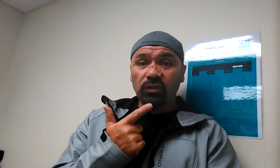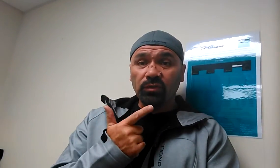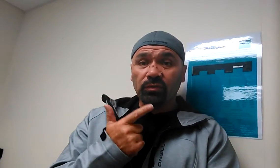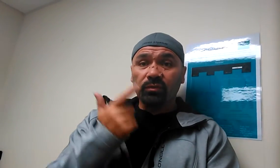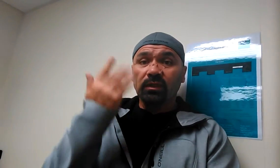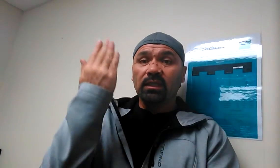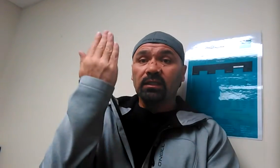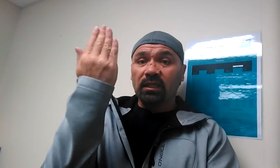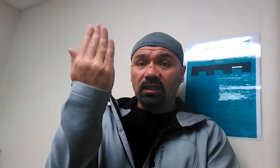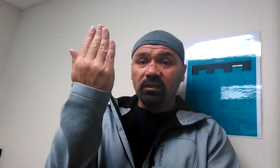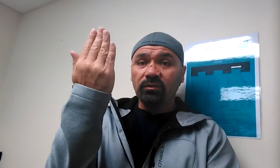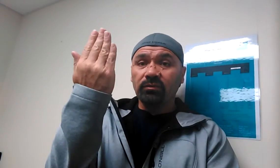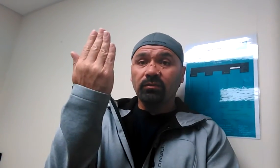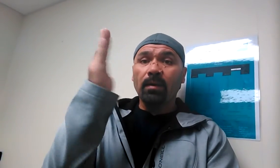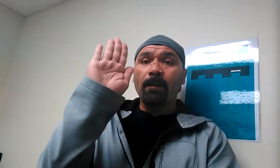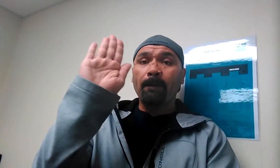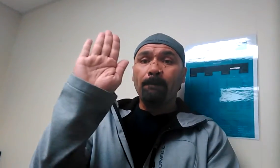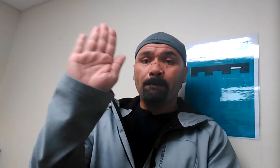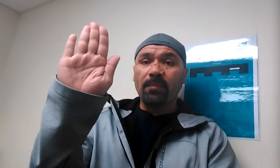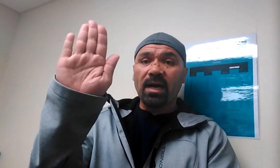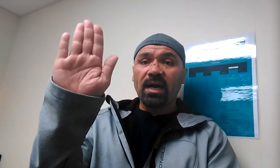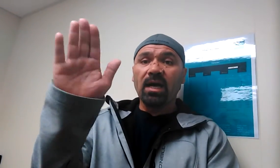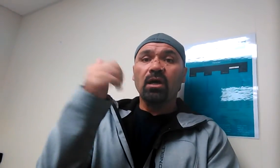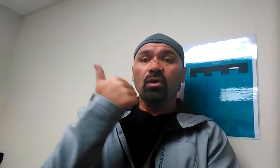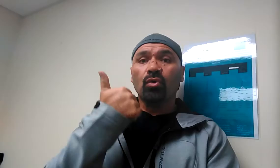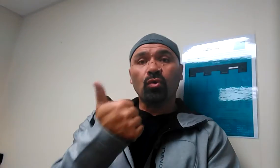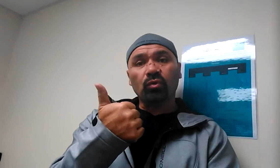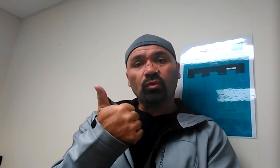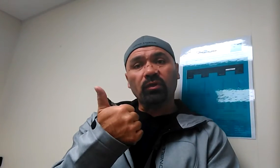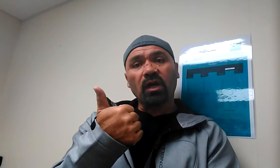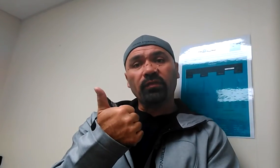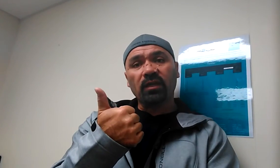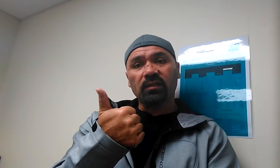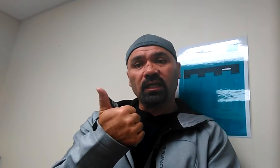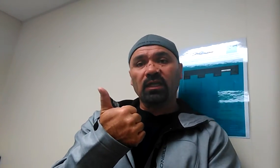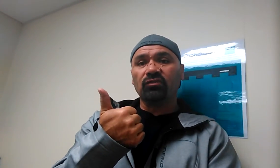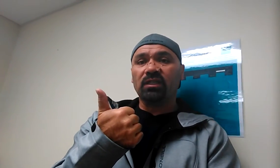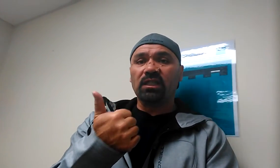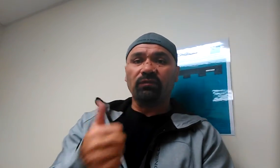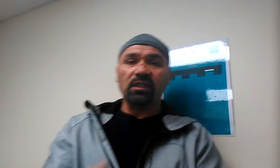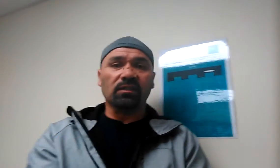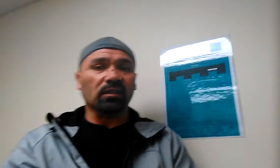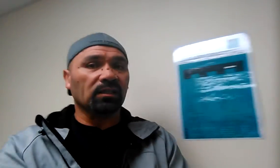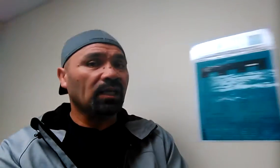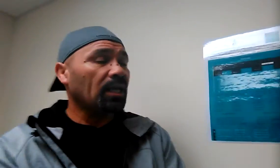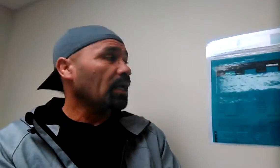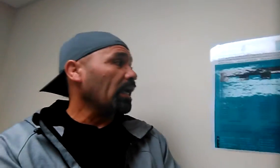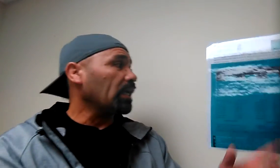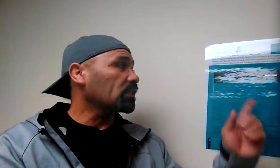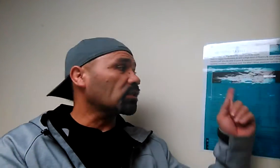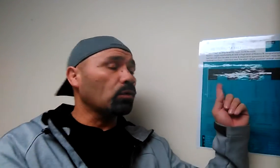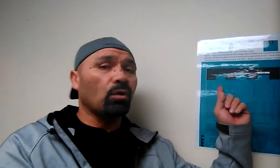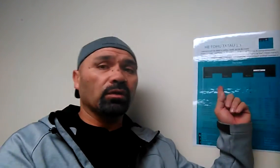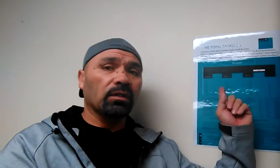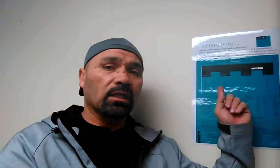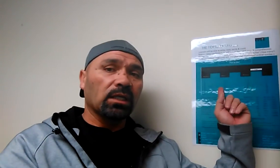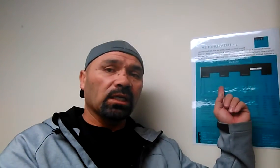Whitu te kau mā ono, 9,876, and so on.